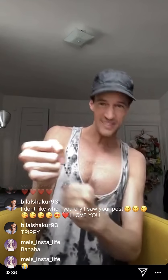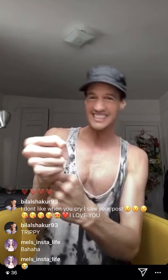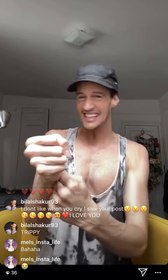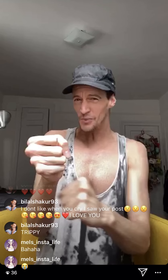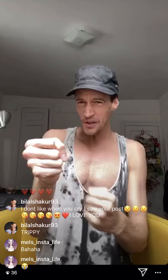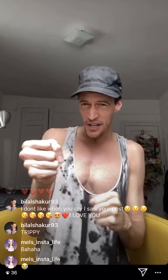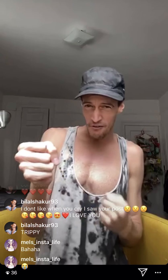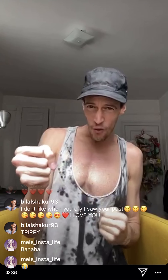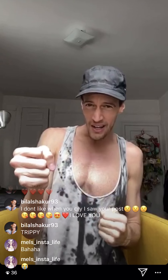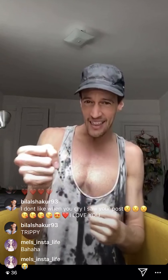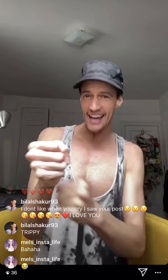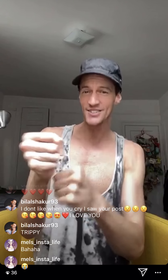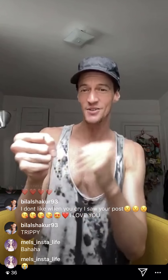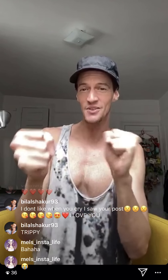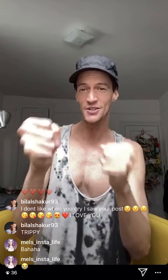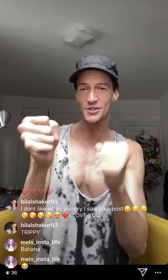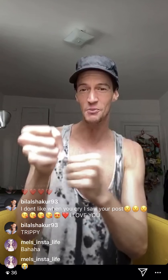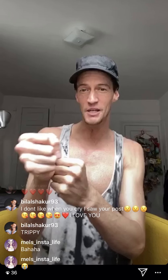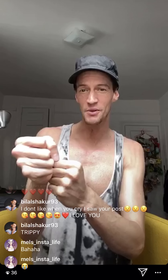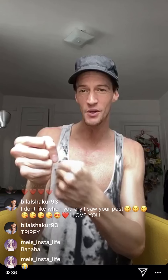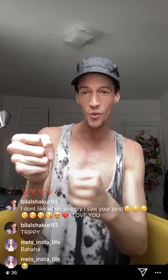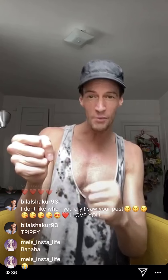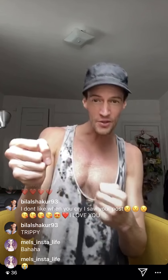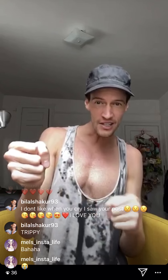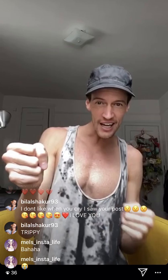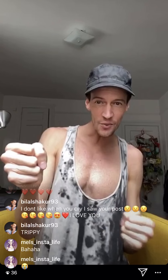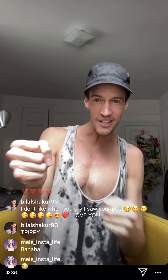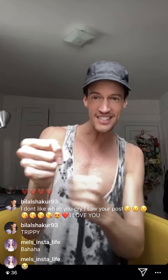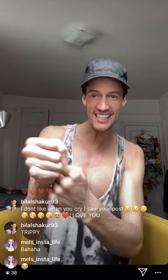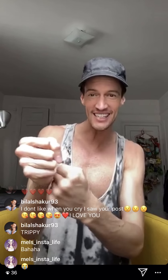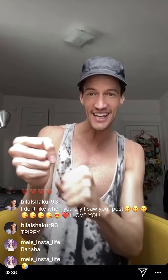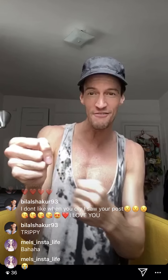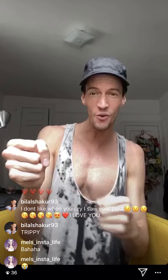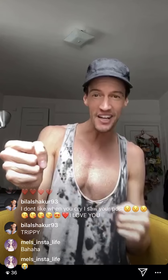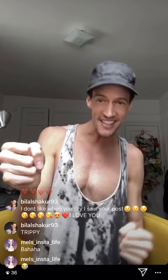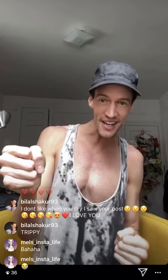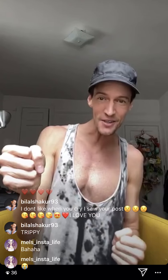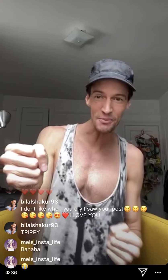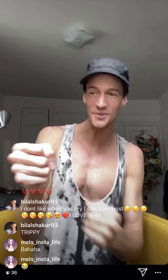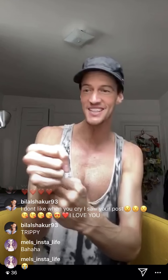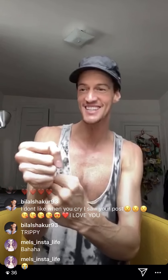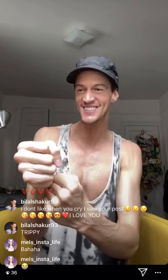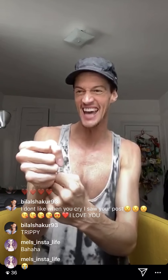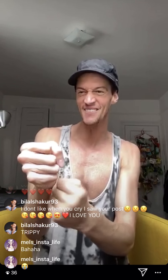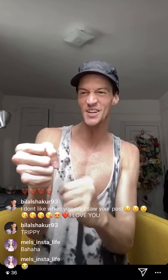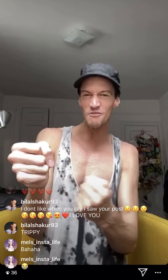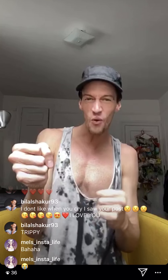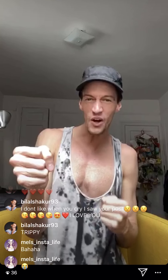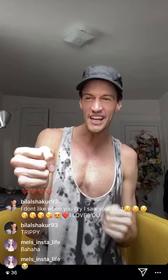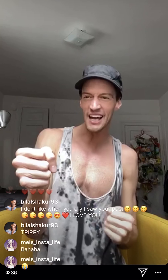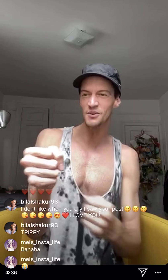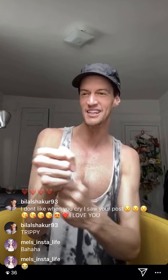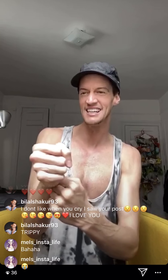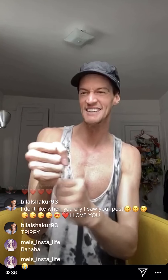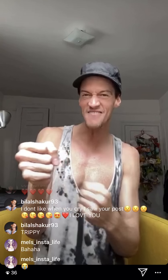we want to avoid that. So these are two people and one person kind of wants to avoid the other person. So yeah, I want to avoid, I want to evade